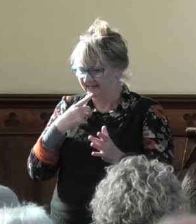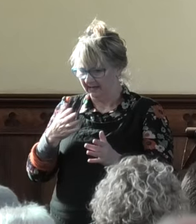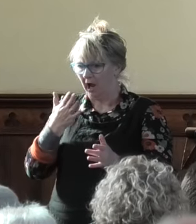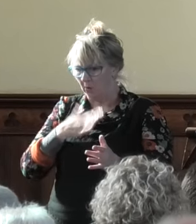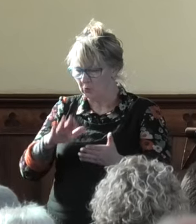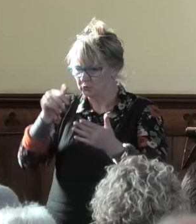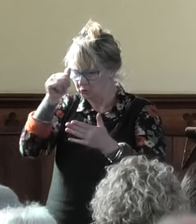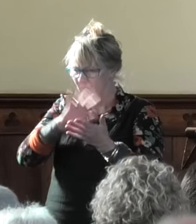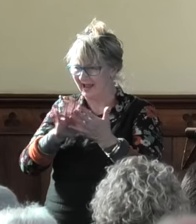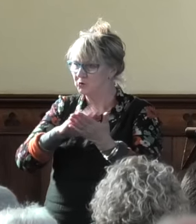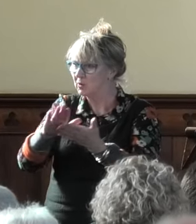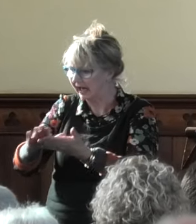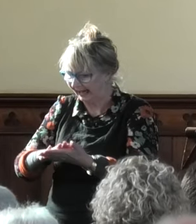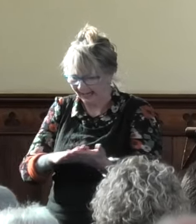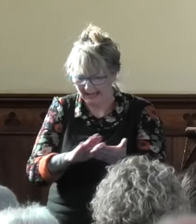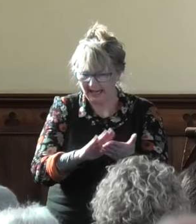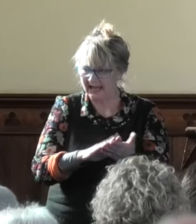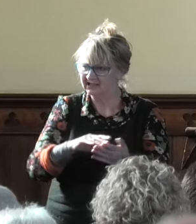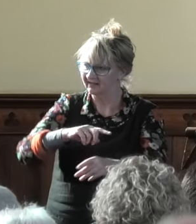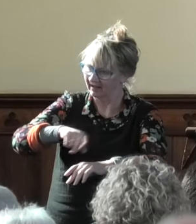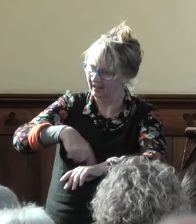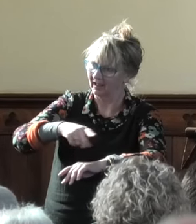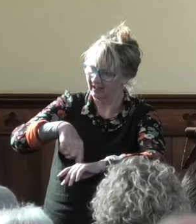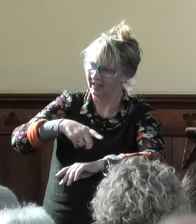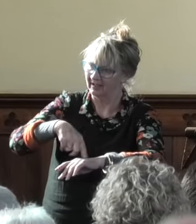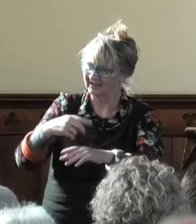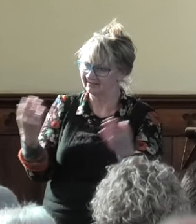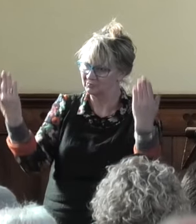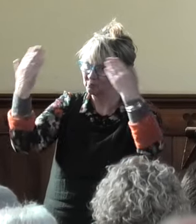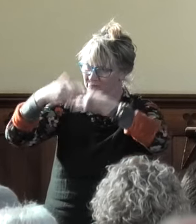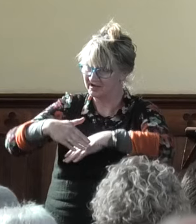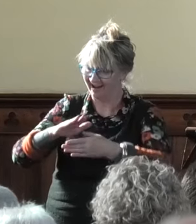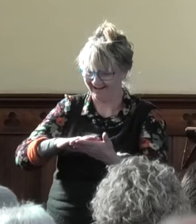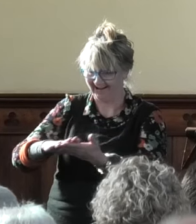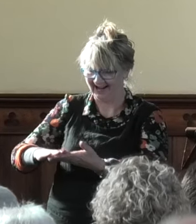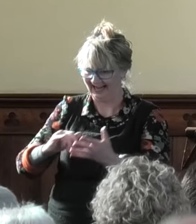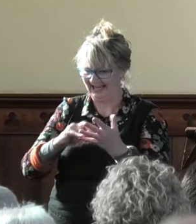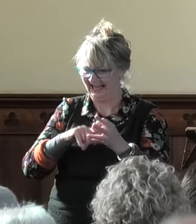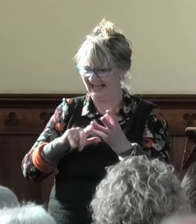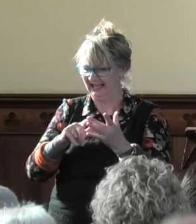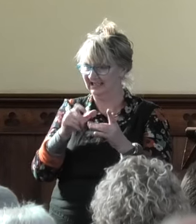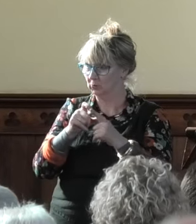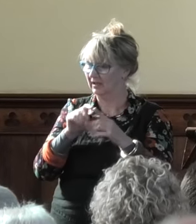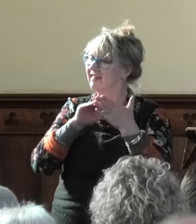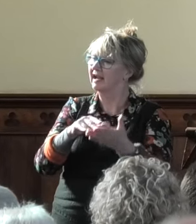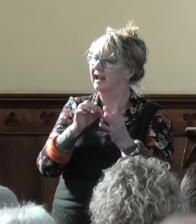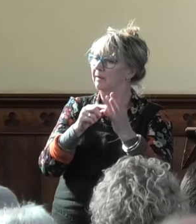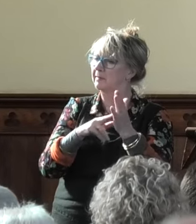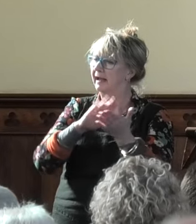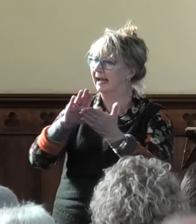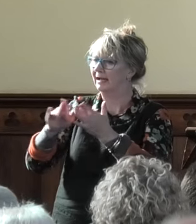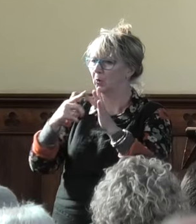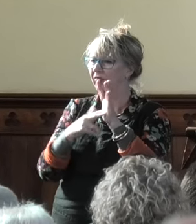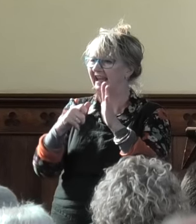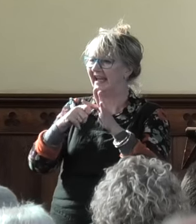clean them and stayed out at the fish cleaning table till nearly midnight, cleaning squid and then helping Ben clean all the ink off the